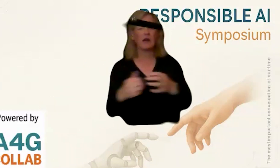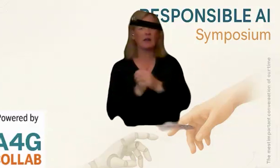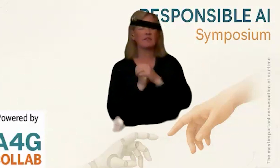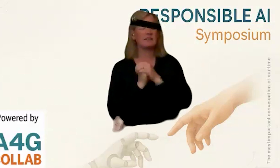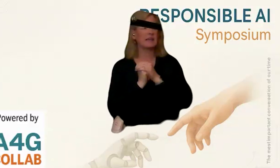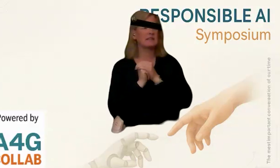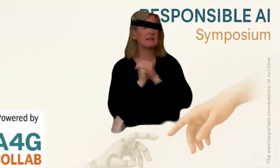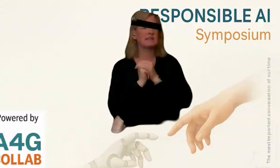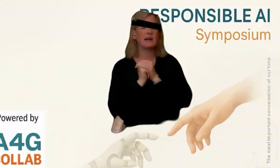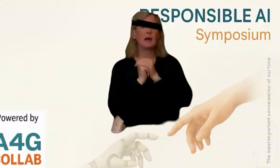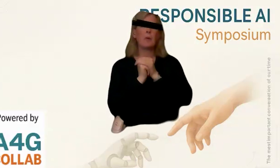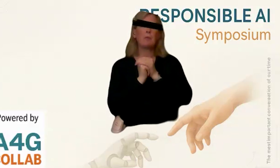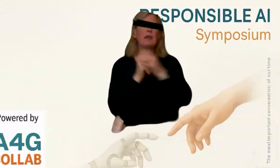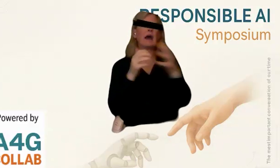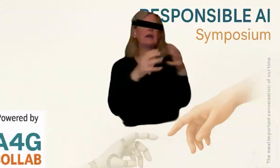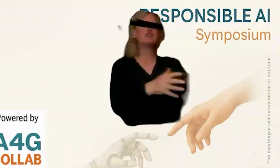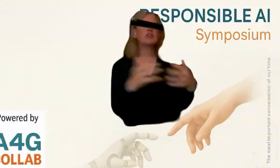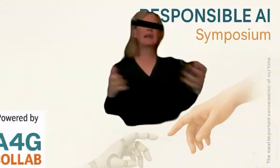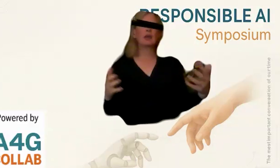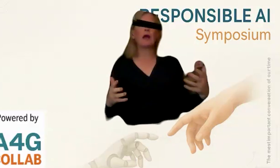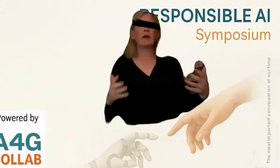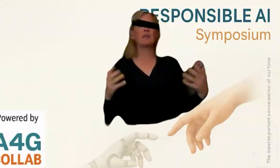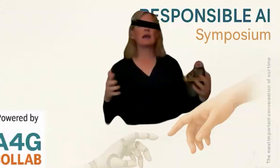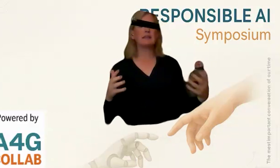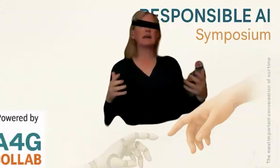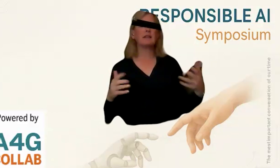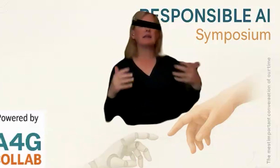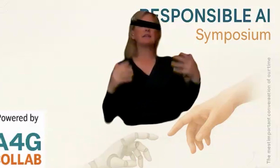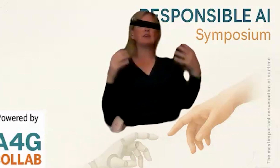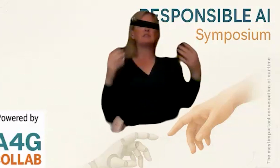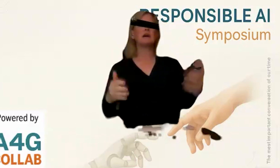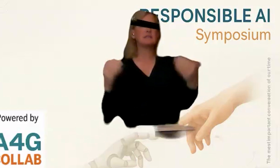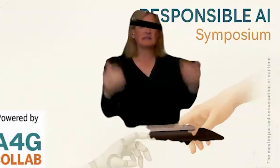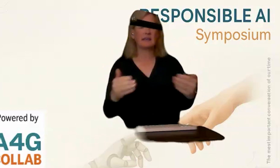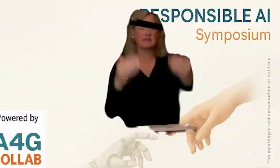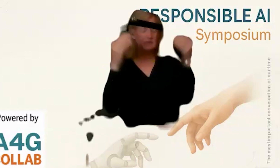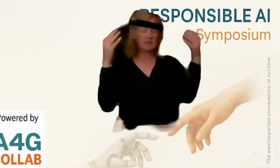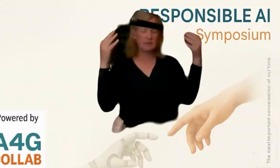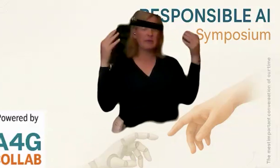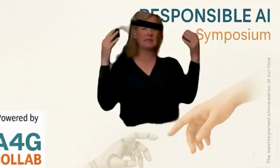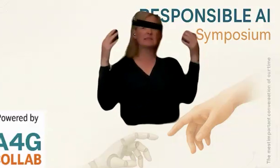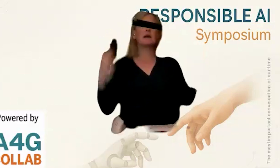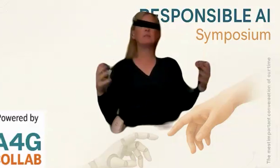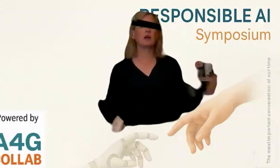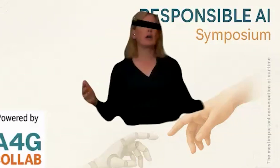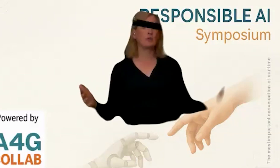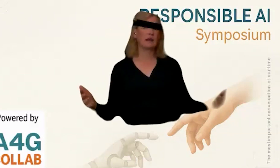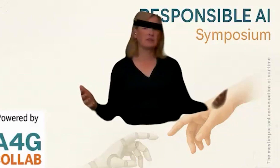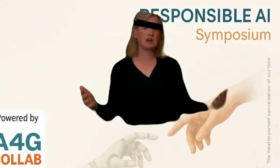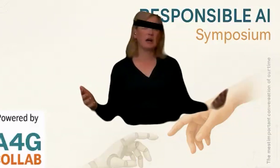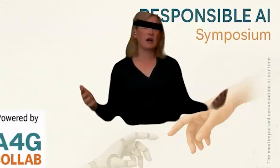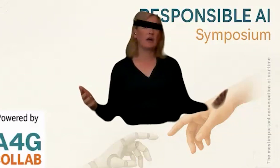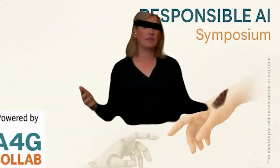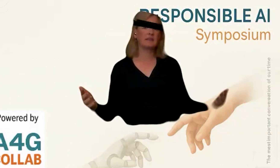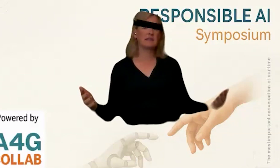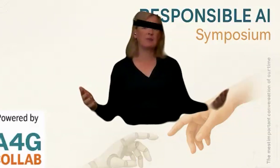somewhat uneven data sets. But I just can't get around the idea that there does need to be some